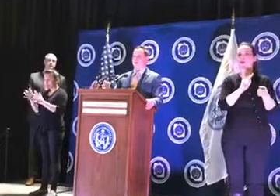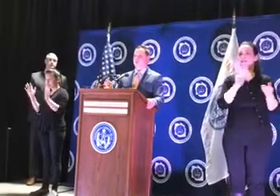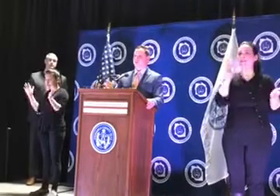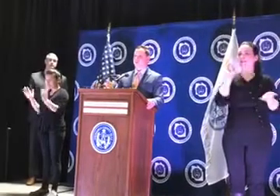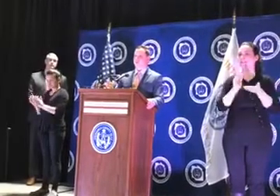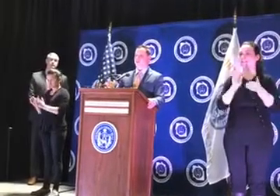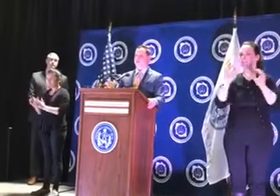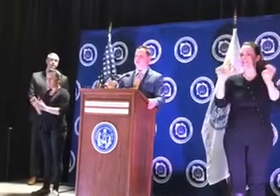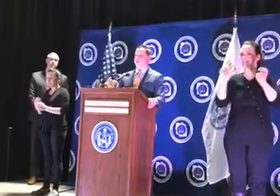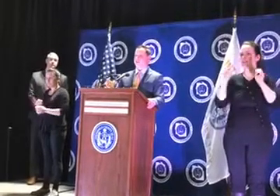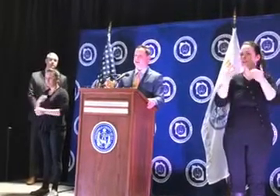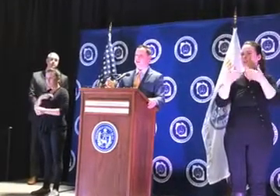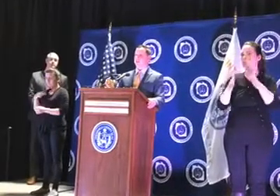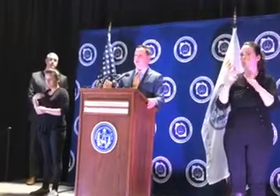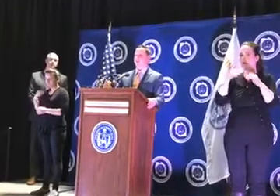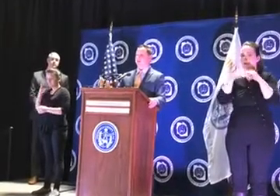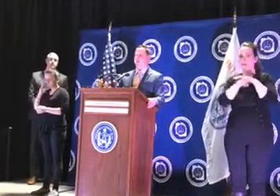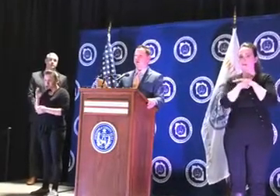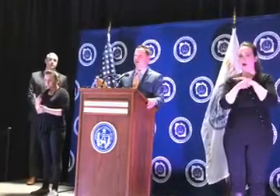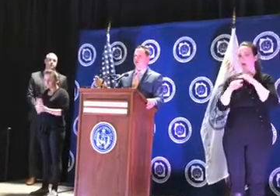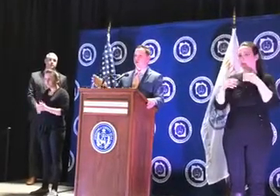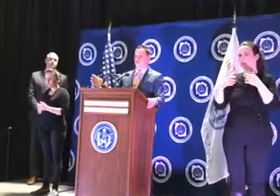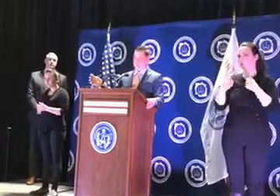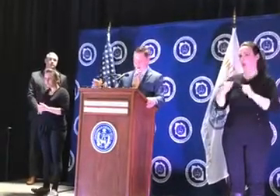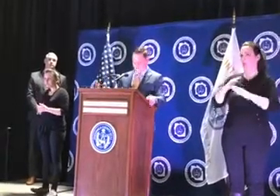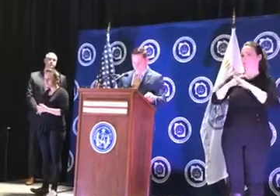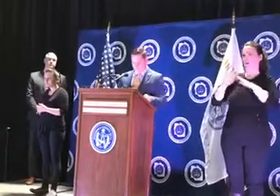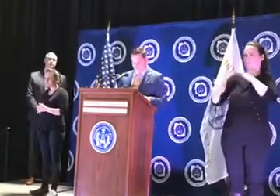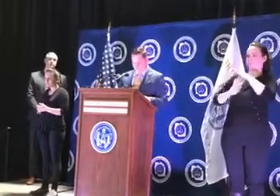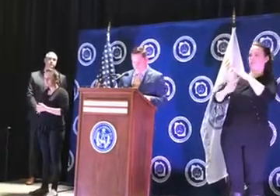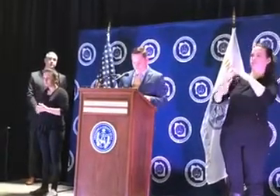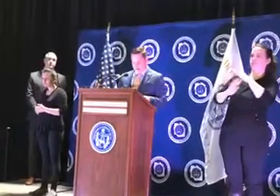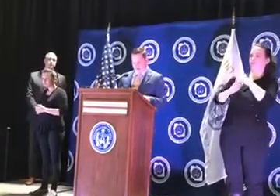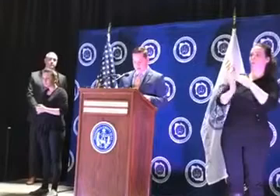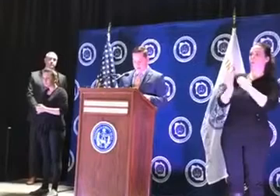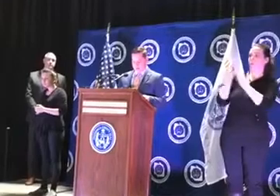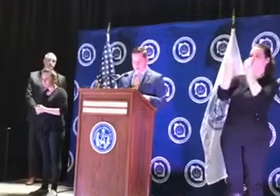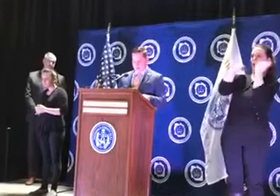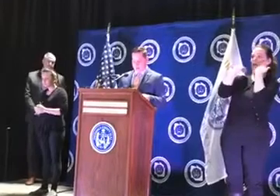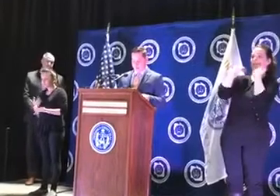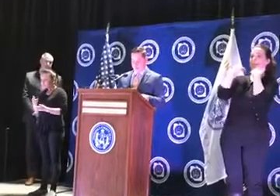that they're serving the sick that needs to be there in real time. Saying that,